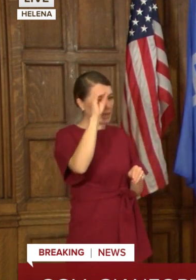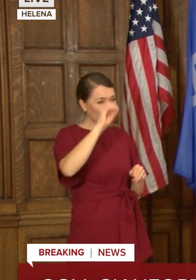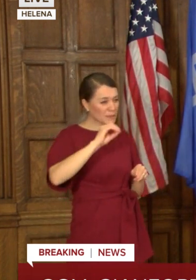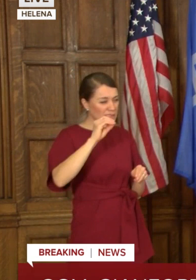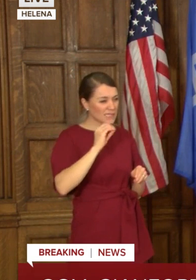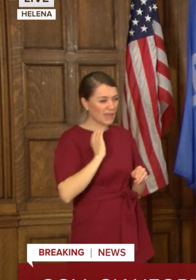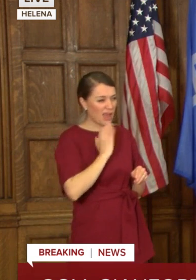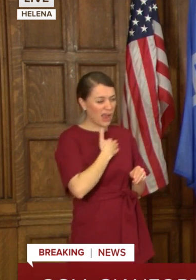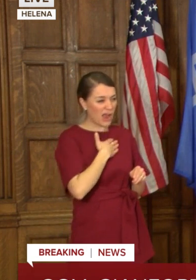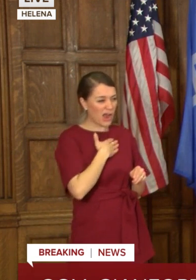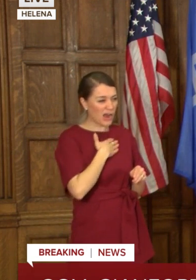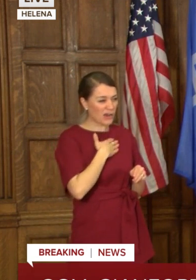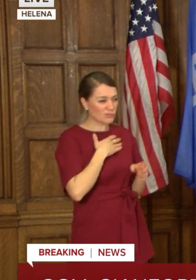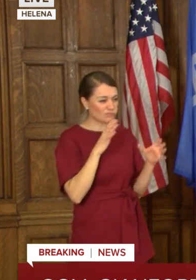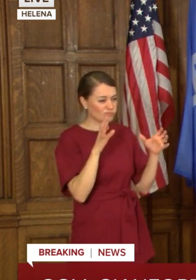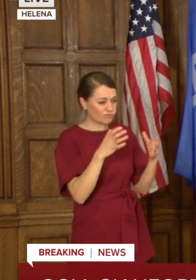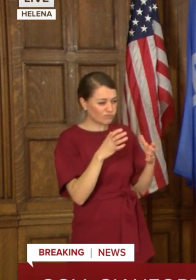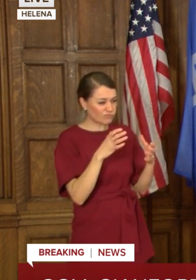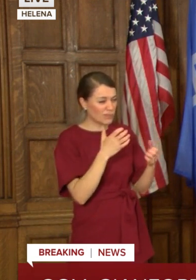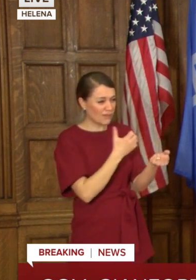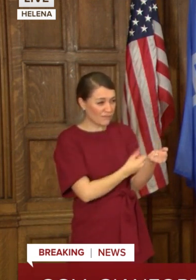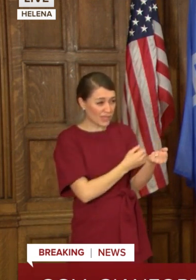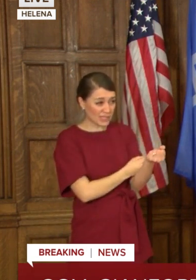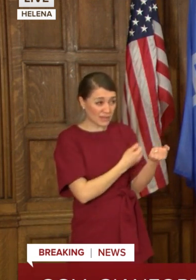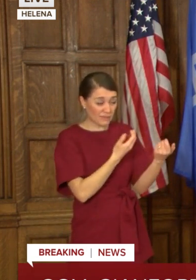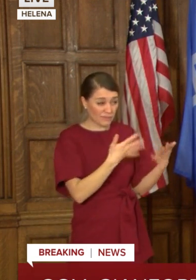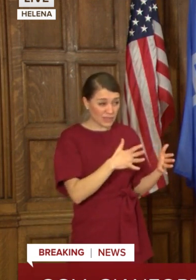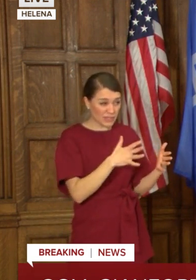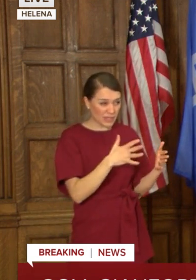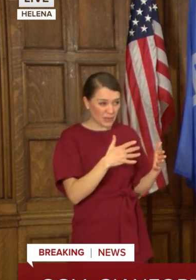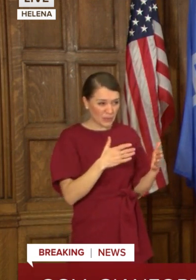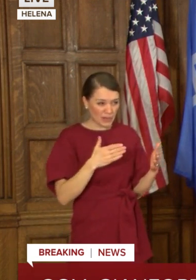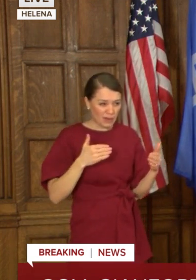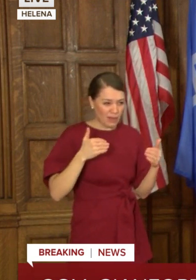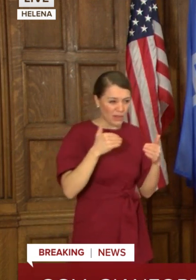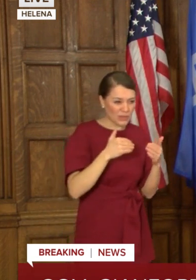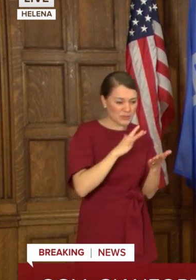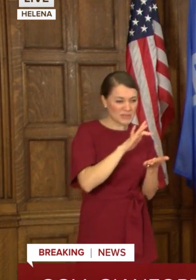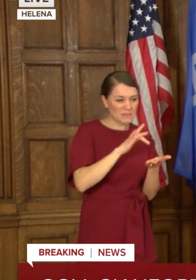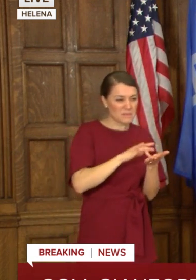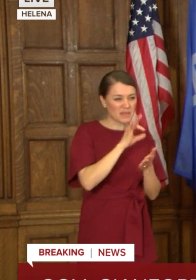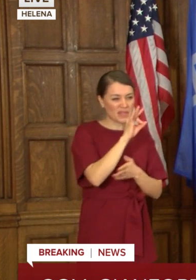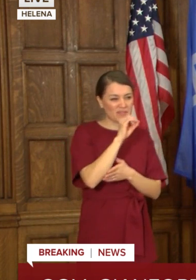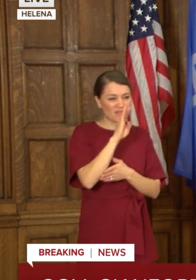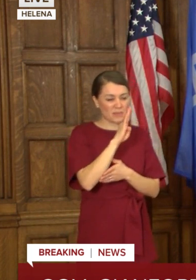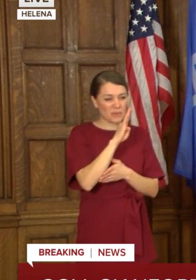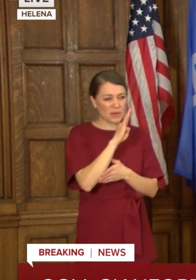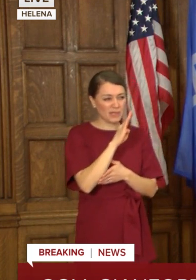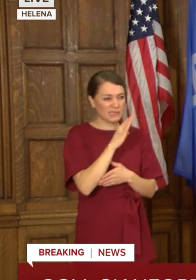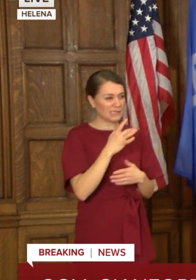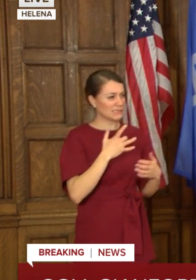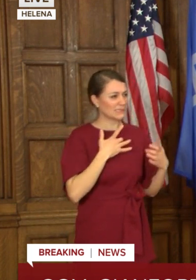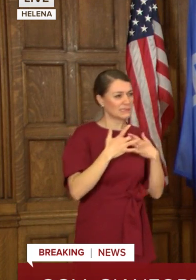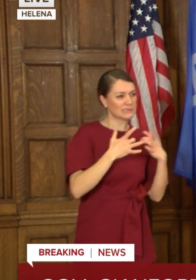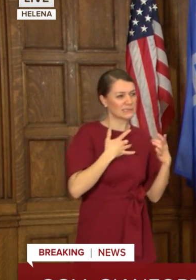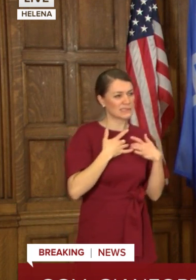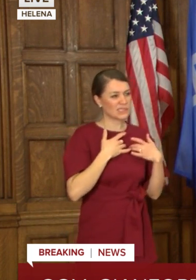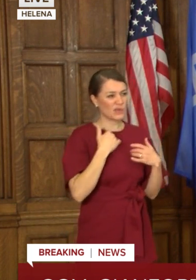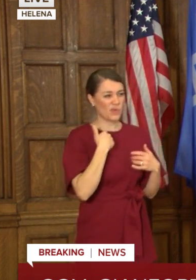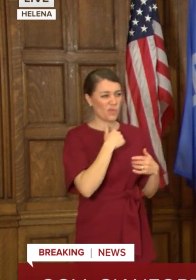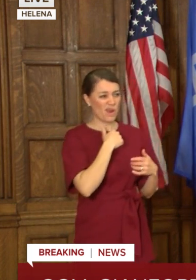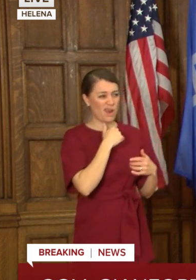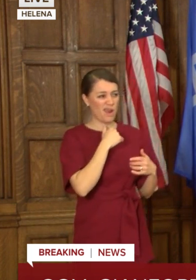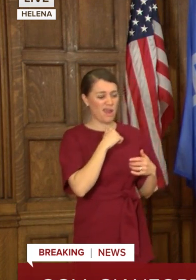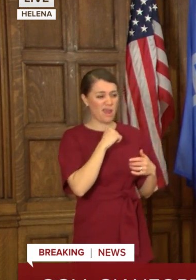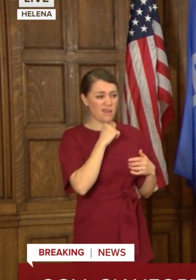population vaccinated, and we're into the middle of February. Is it concerning that we're not able to get enough of our